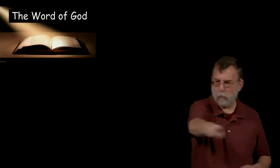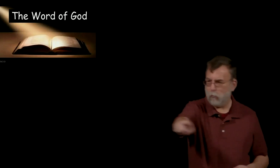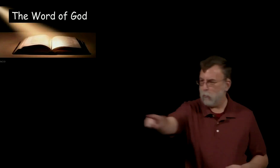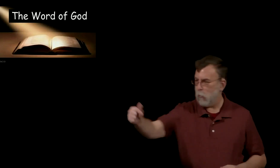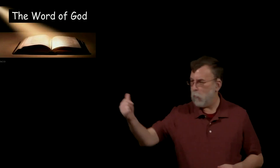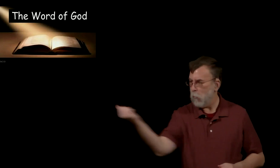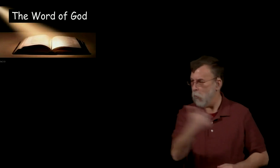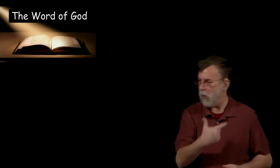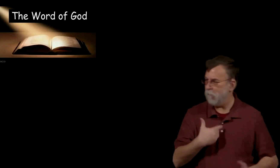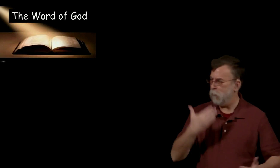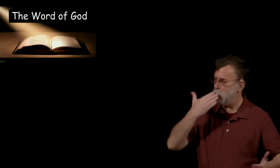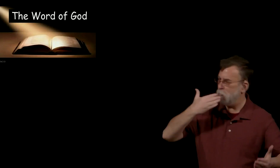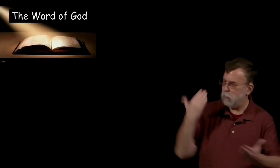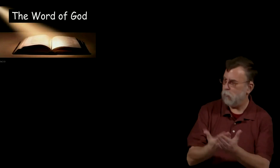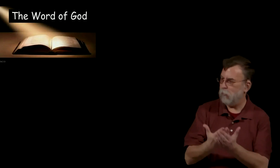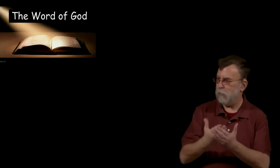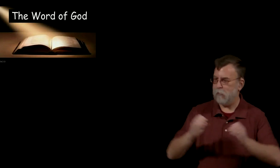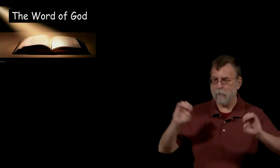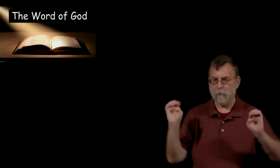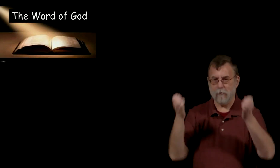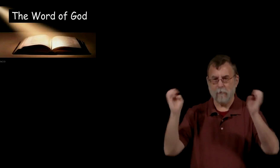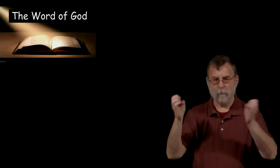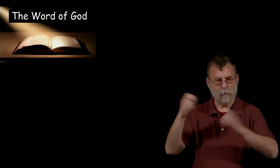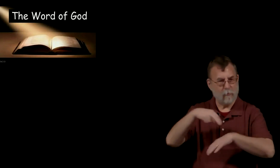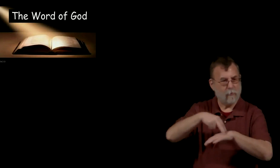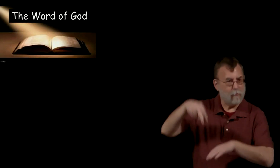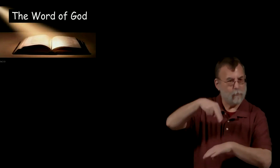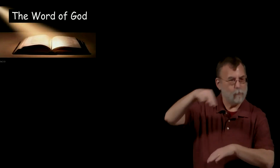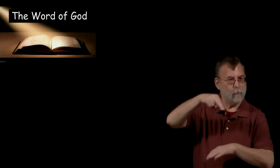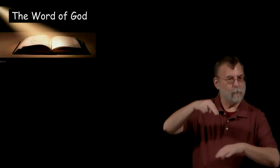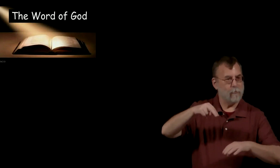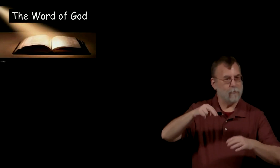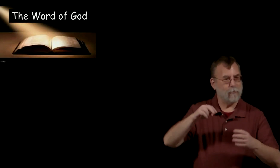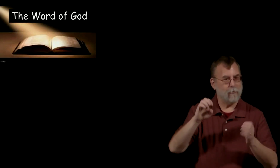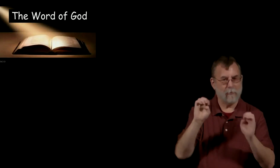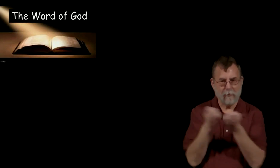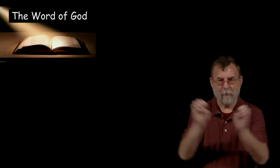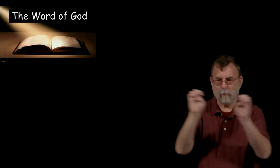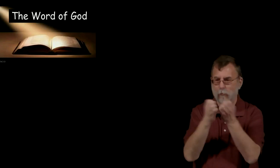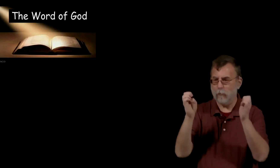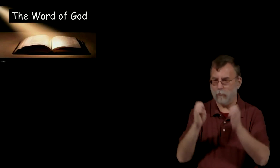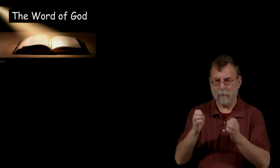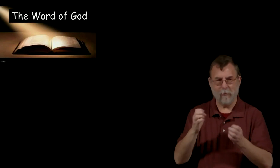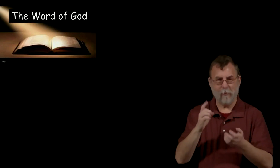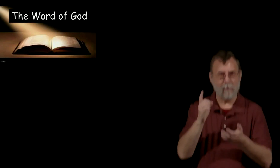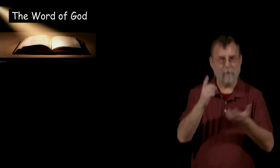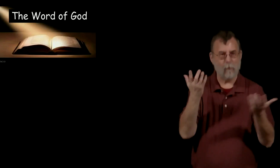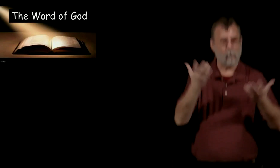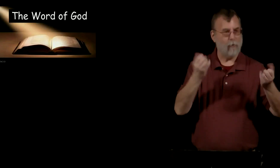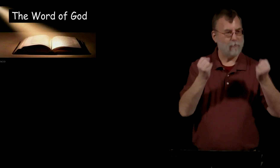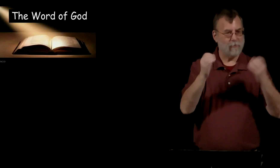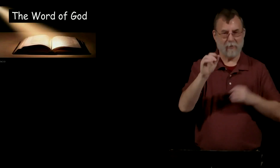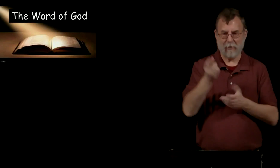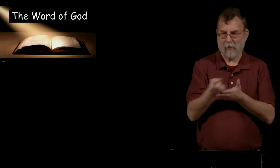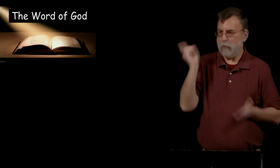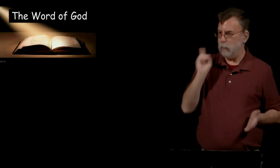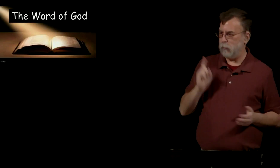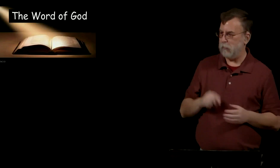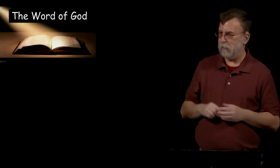I hope that all of you had a good Easter, Resurrection Day, however you want to sign Easter. There's many